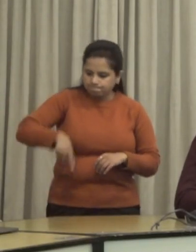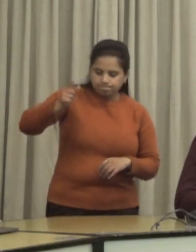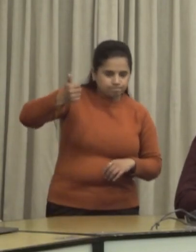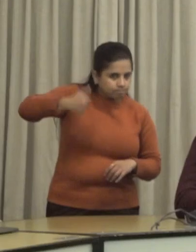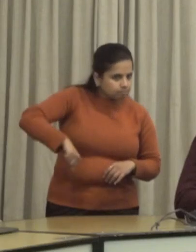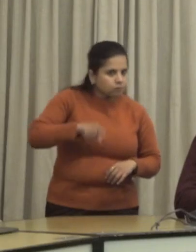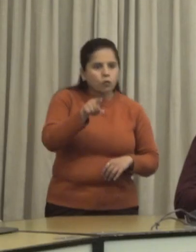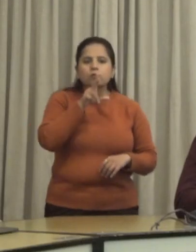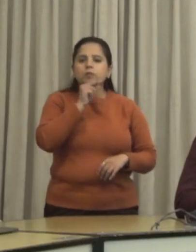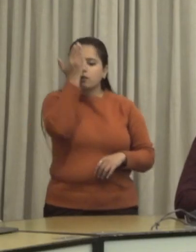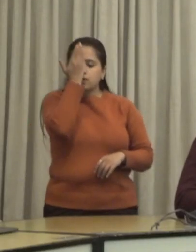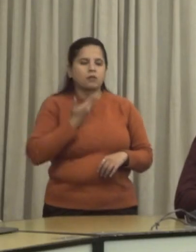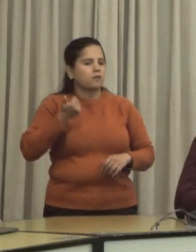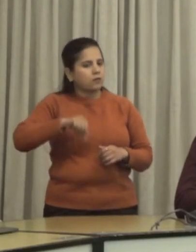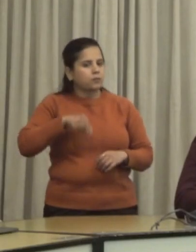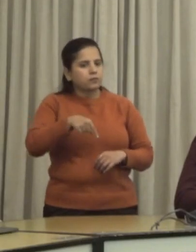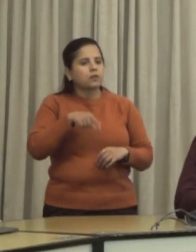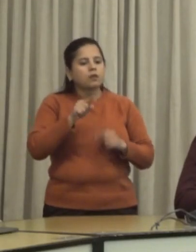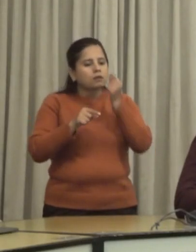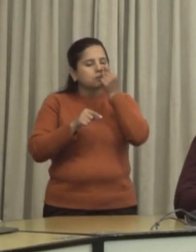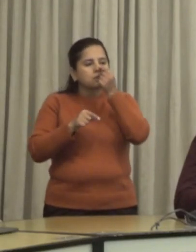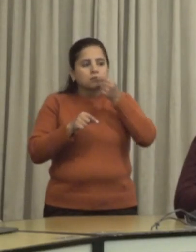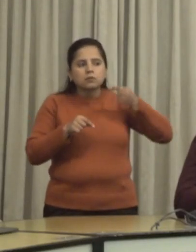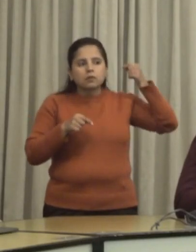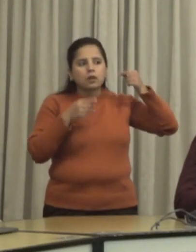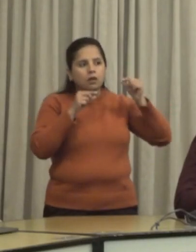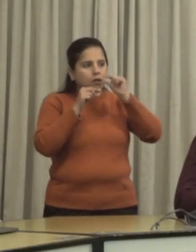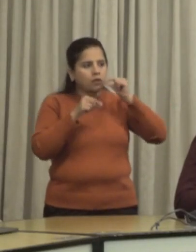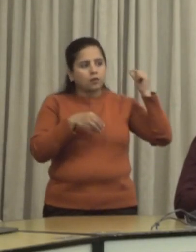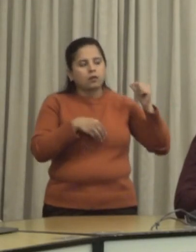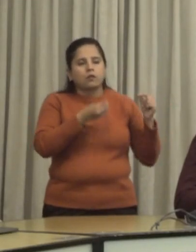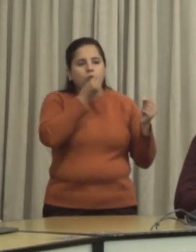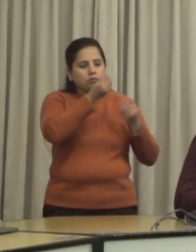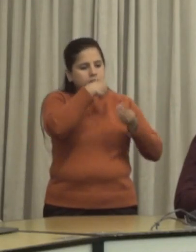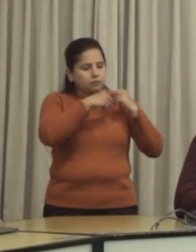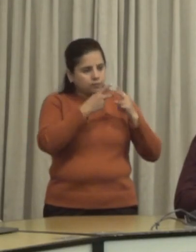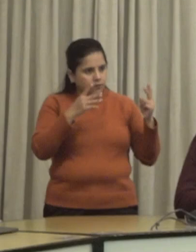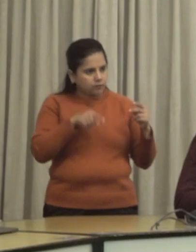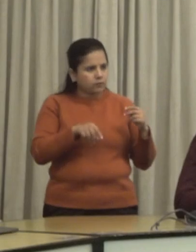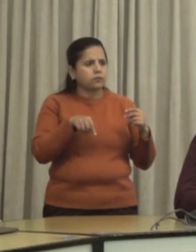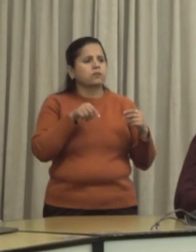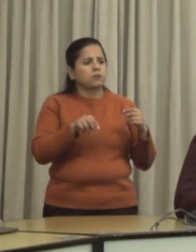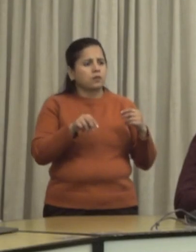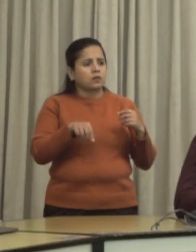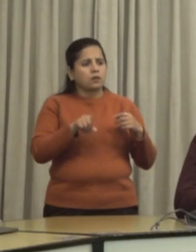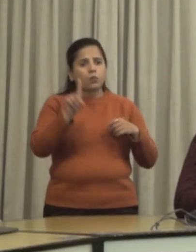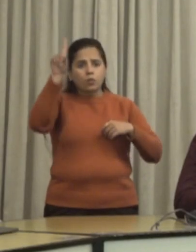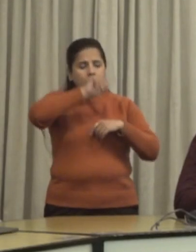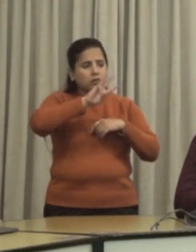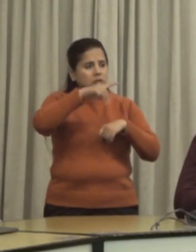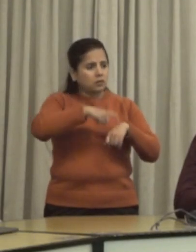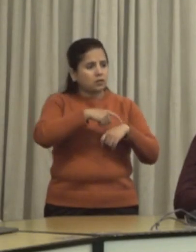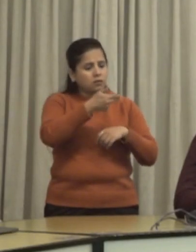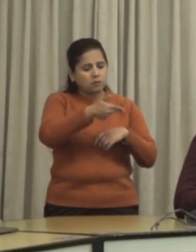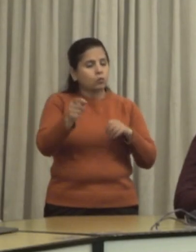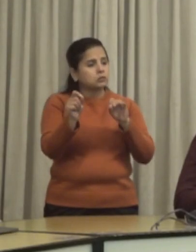can't speak. You have a tube in your nose with which food is being pushed thrice a day. And you've been on that bed